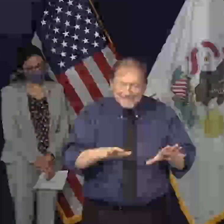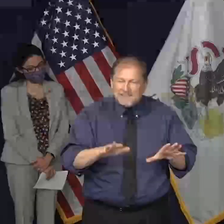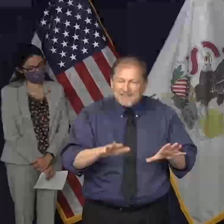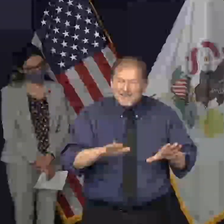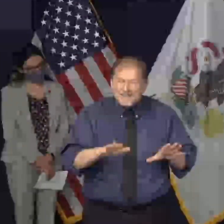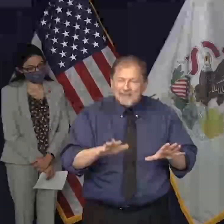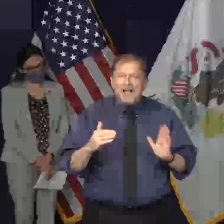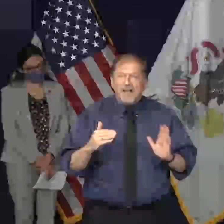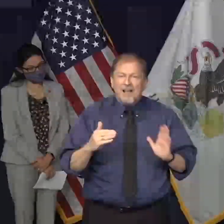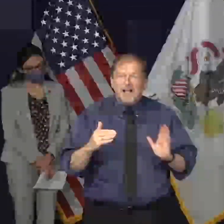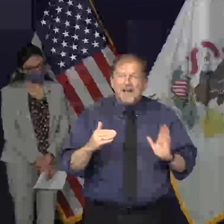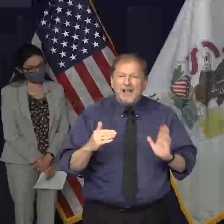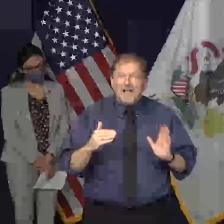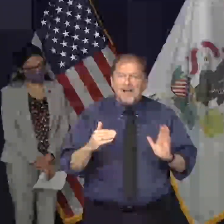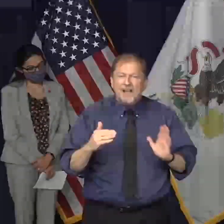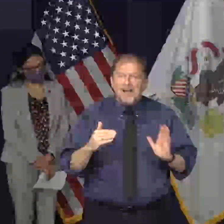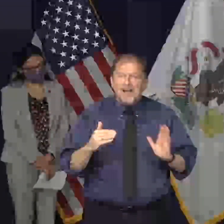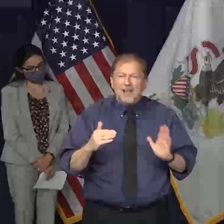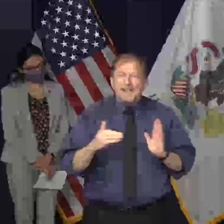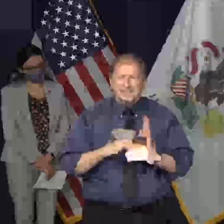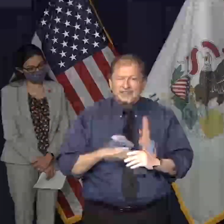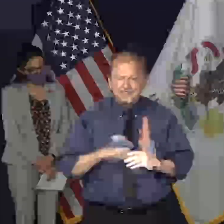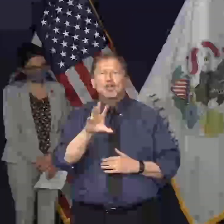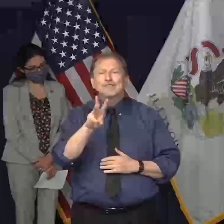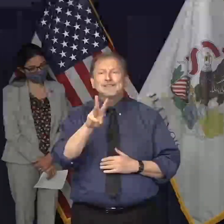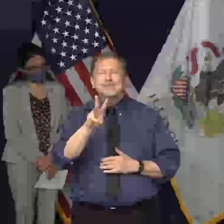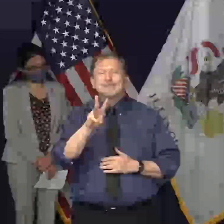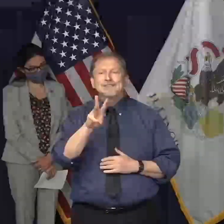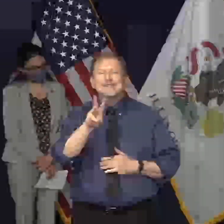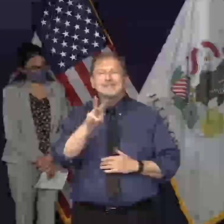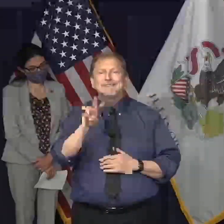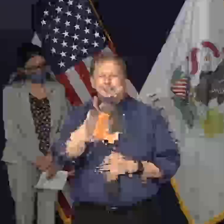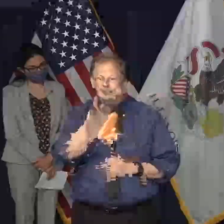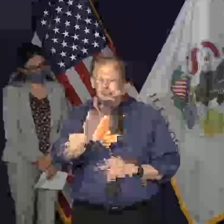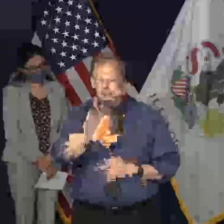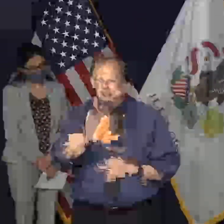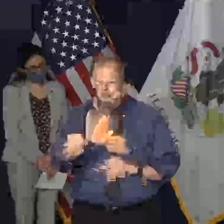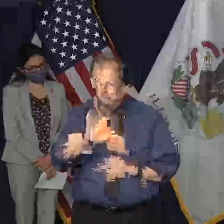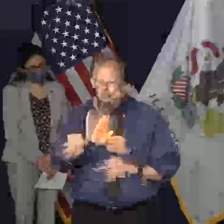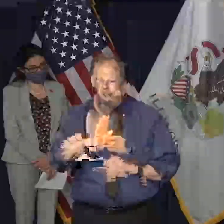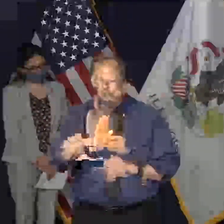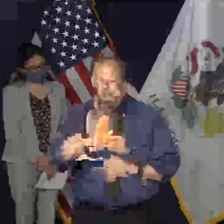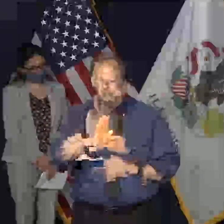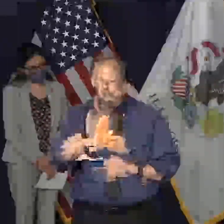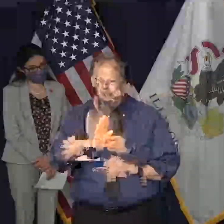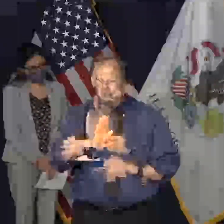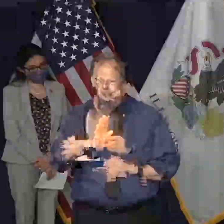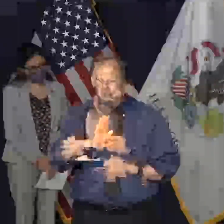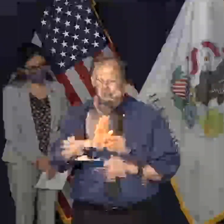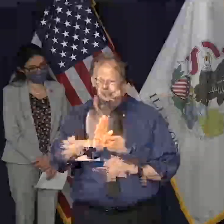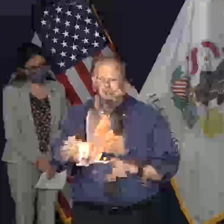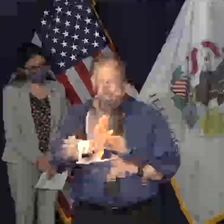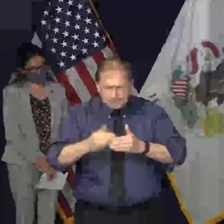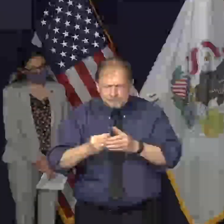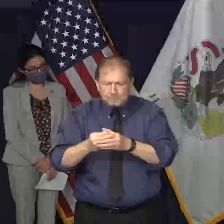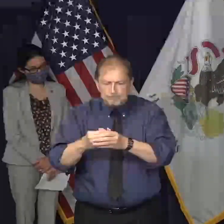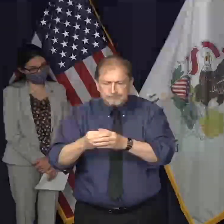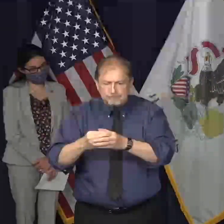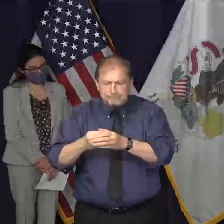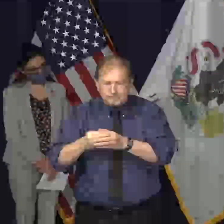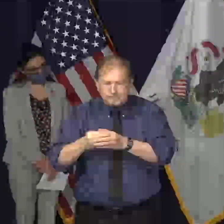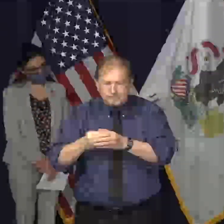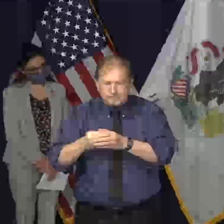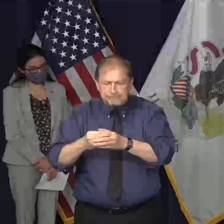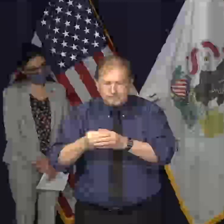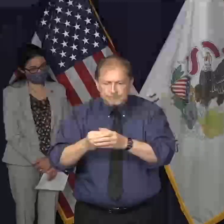over 760 businesses in coordination with the Illinois Small Business Development Center that we happen to have an office in our office,